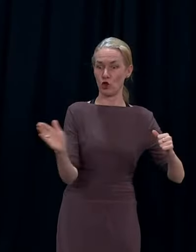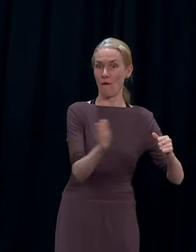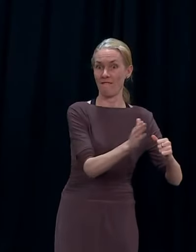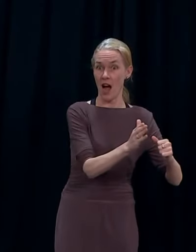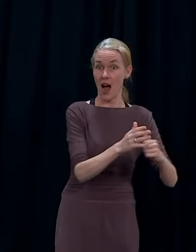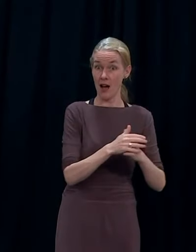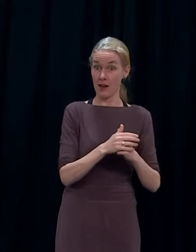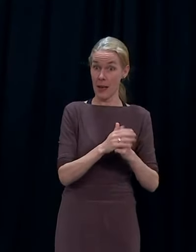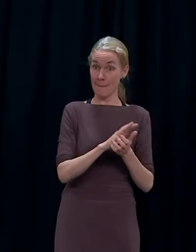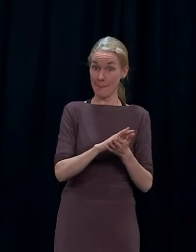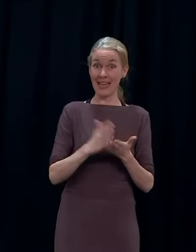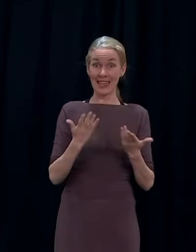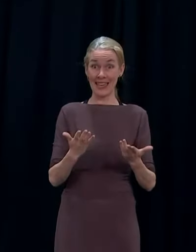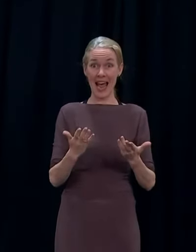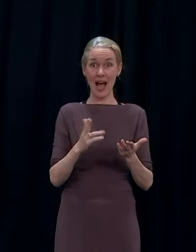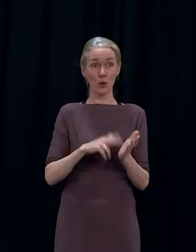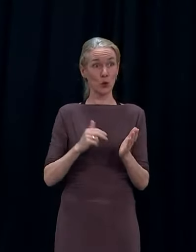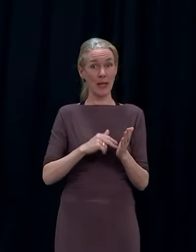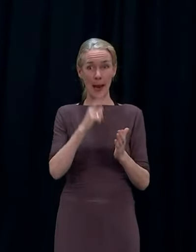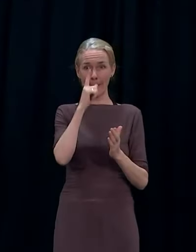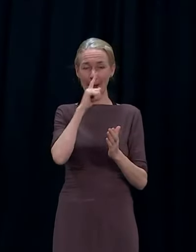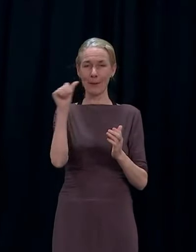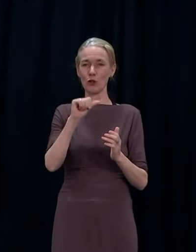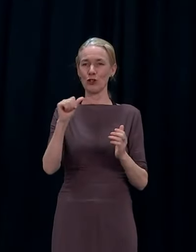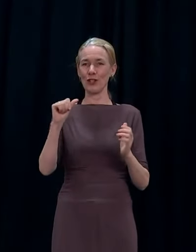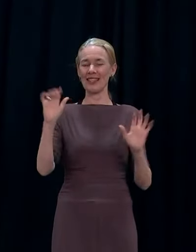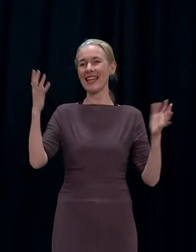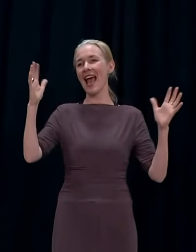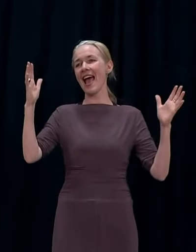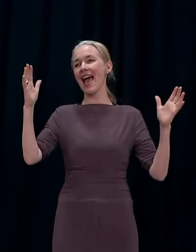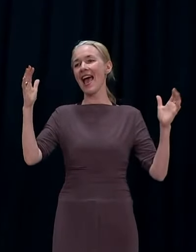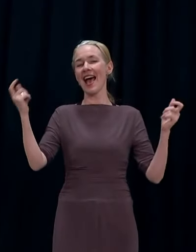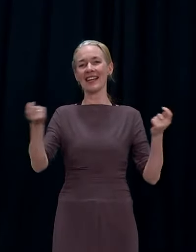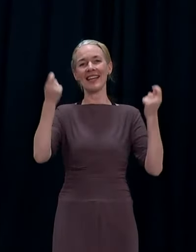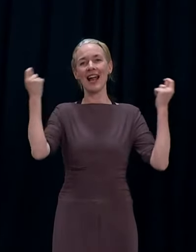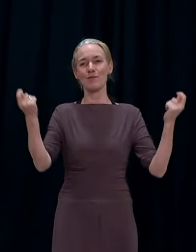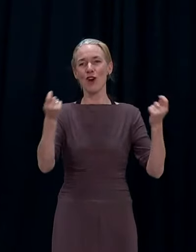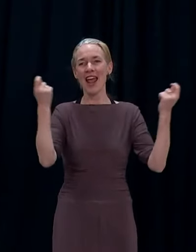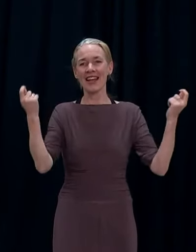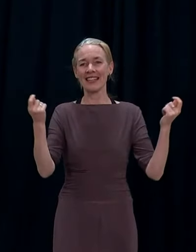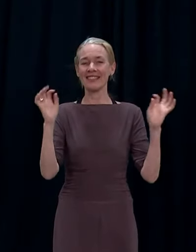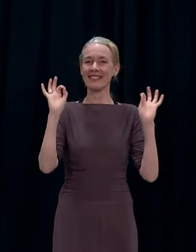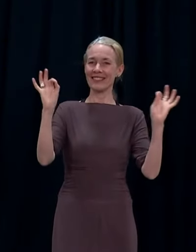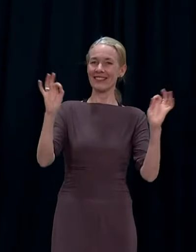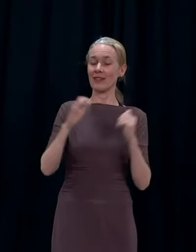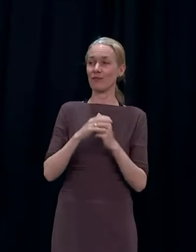Kiwis just to hold that thought. And so every day for me is